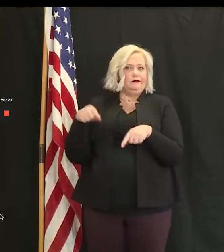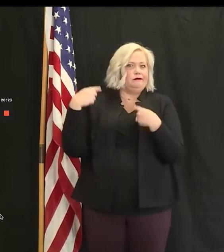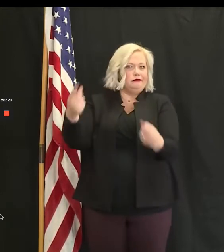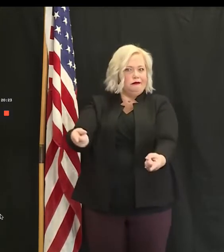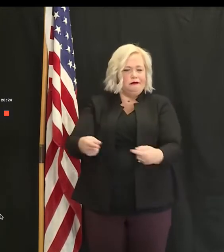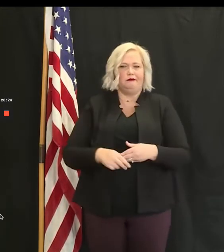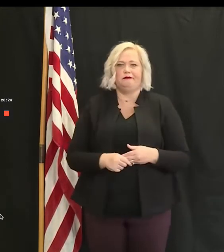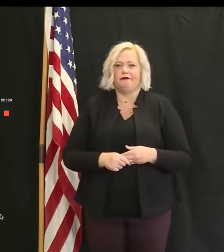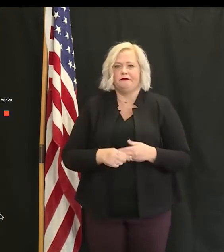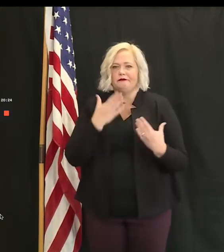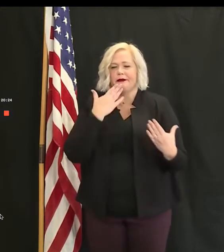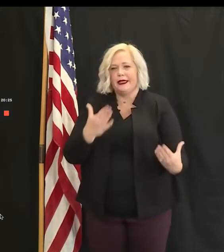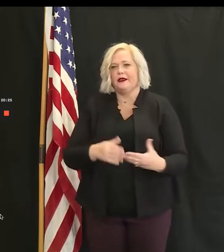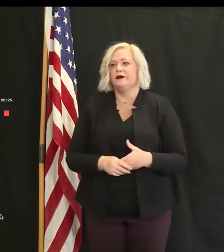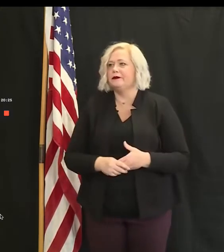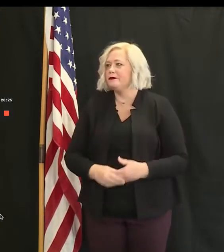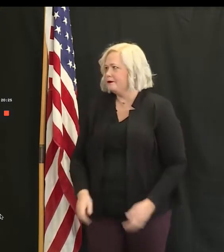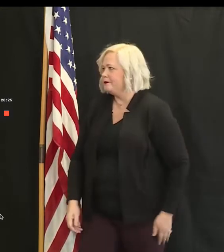process. Thank you.